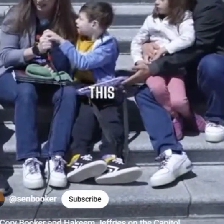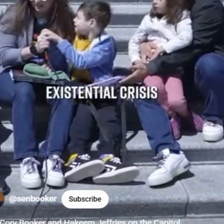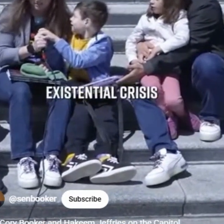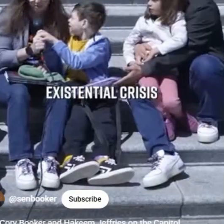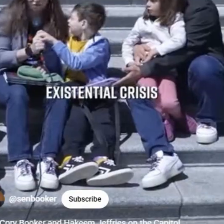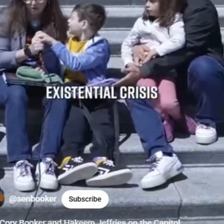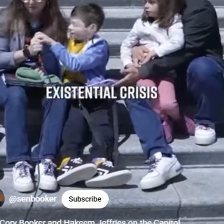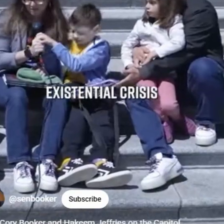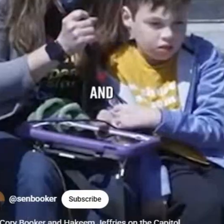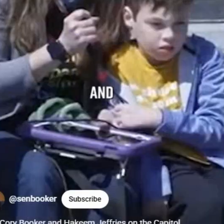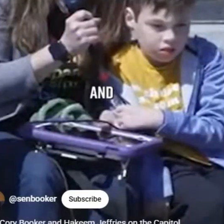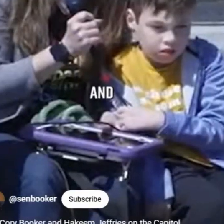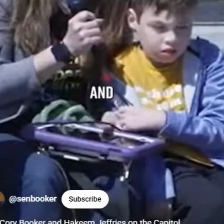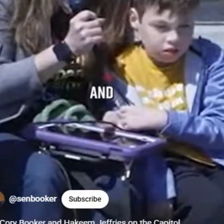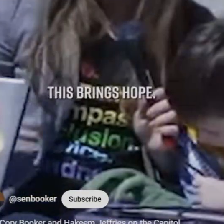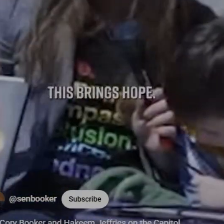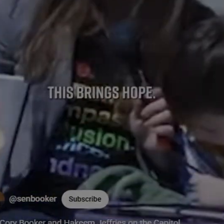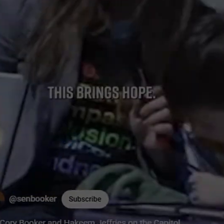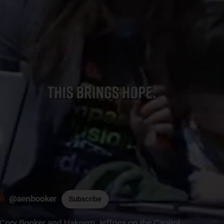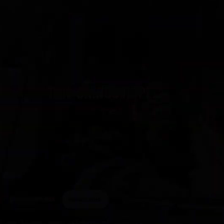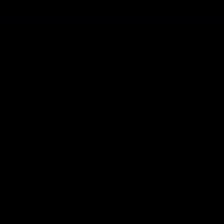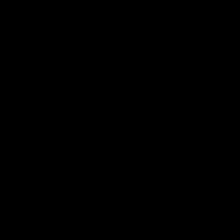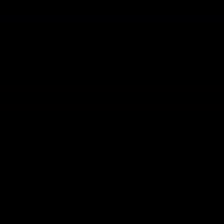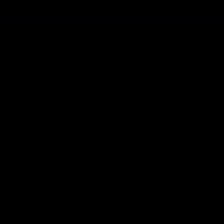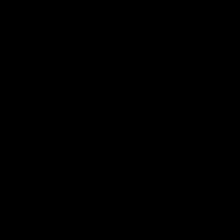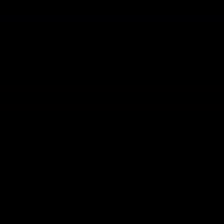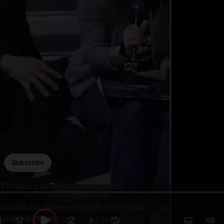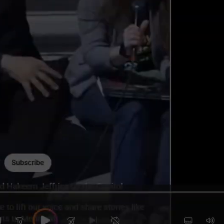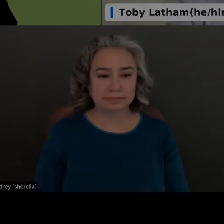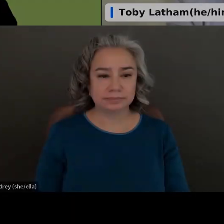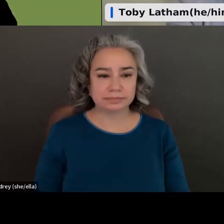facing this existential crisis, and this brings hope.